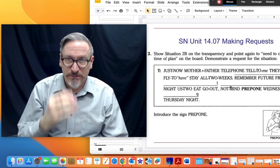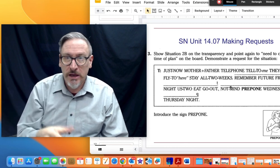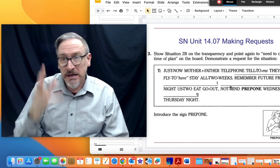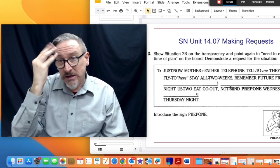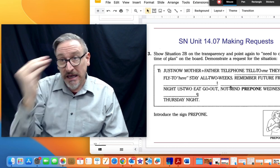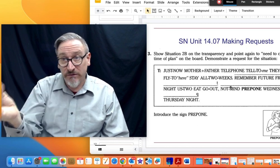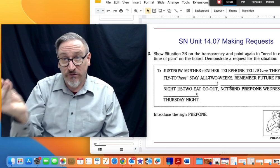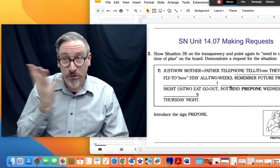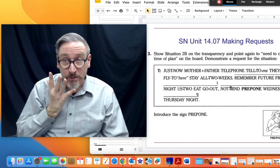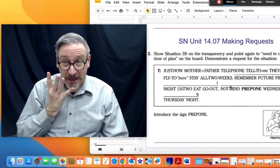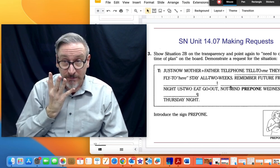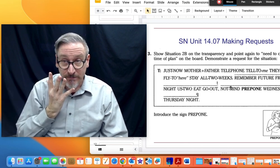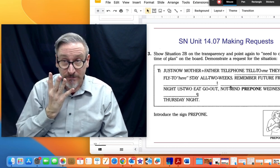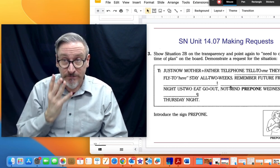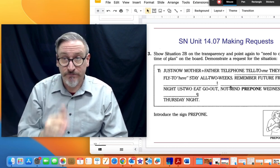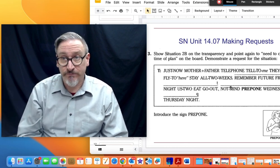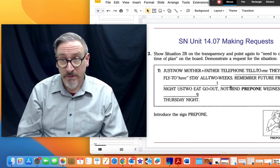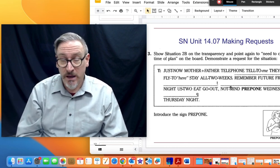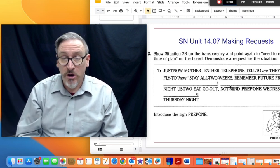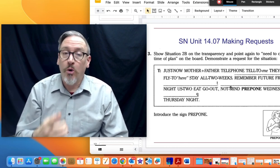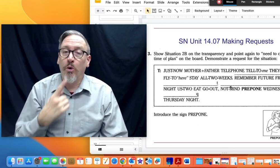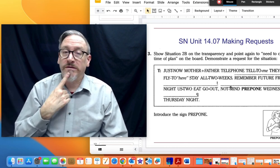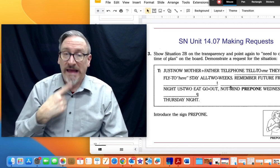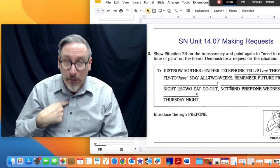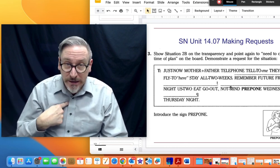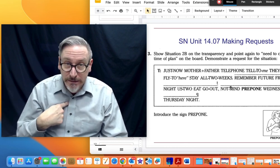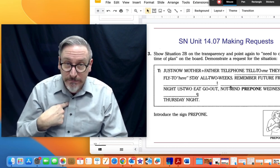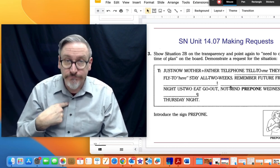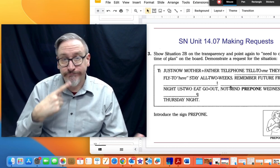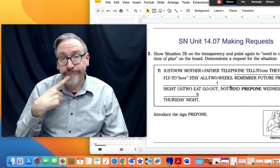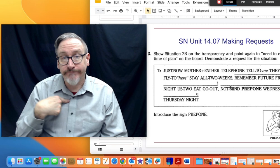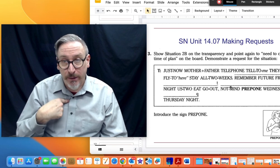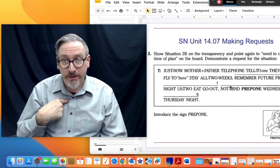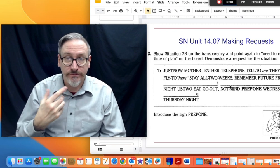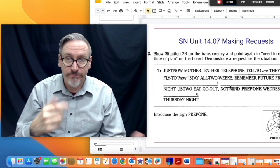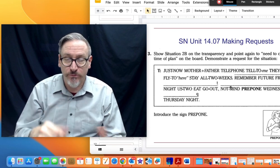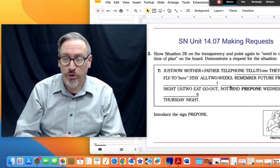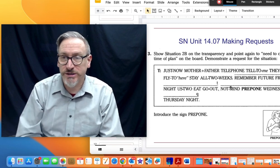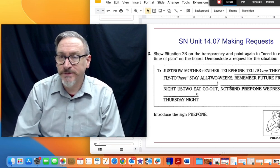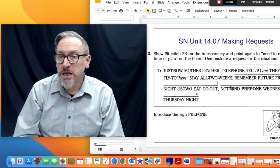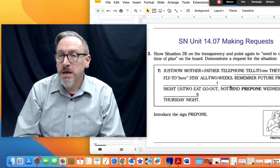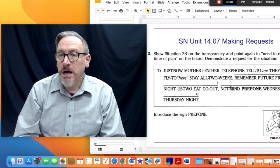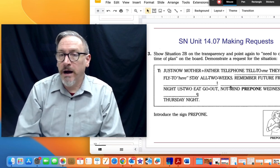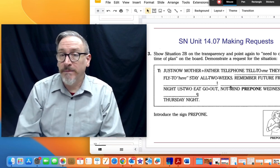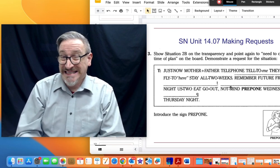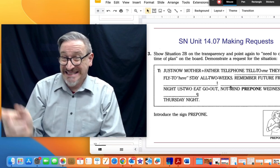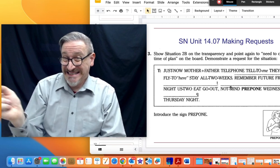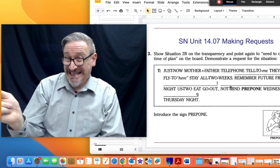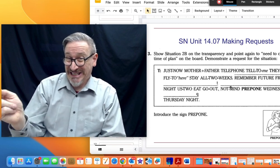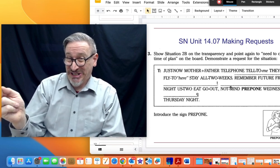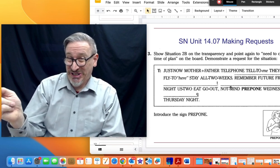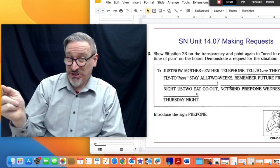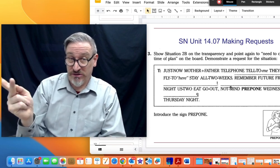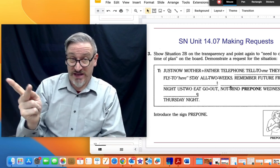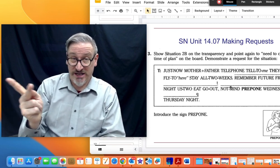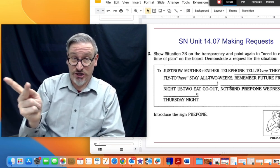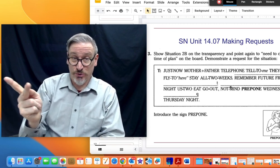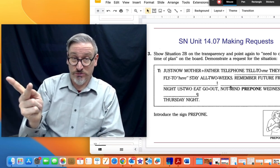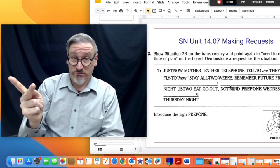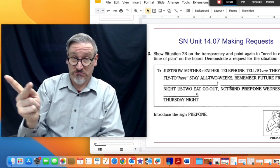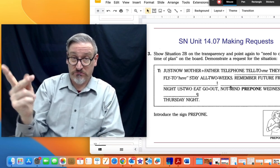right? Informed me or tell me. Tell me works. Um,